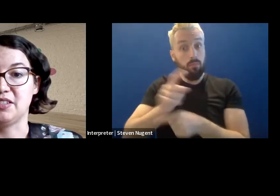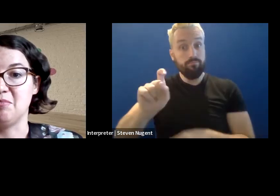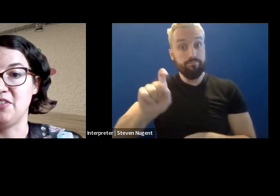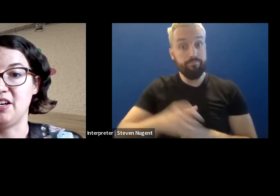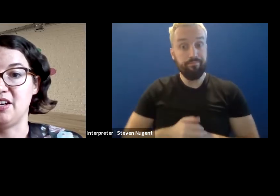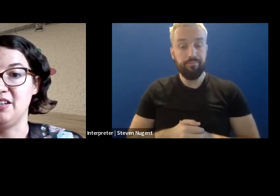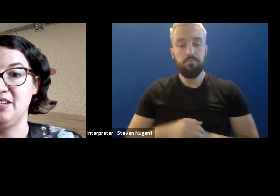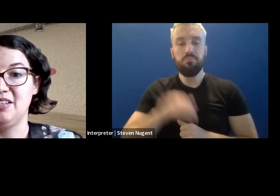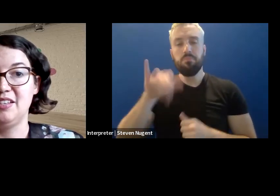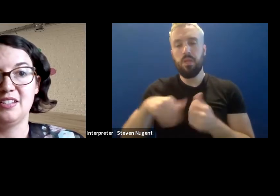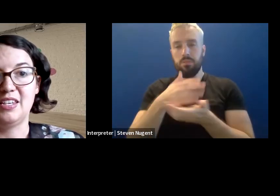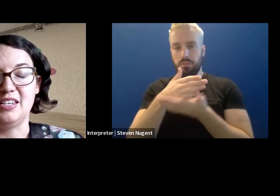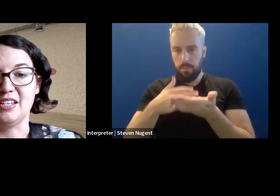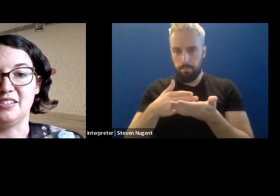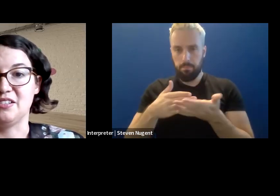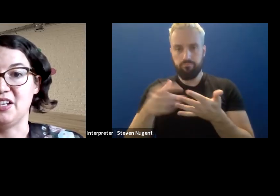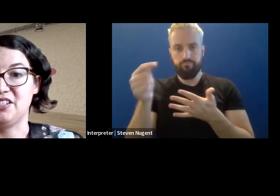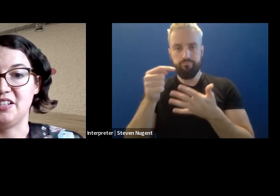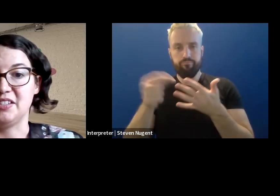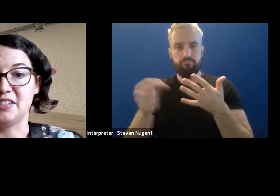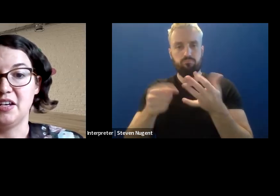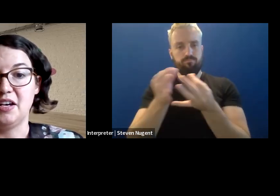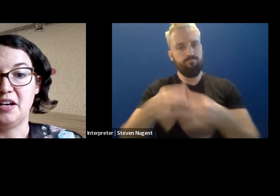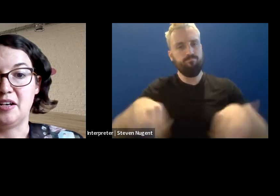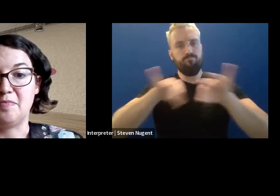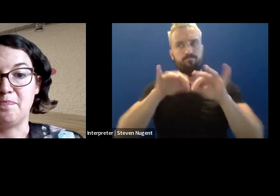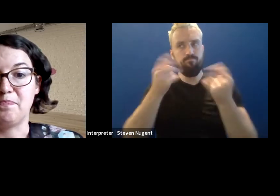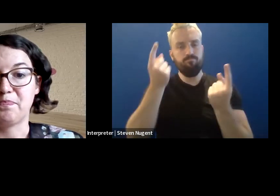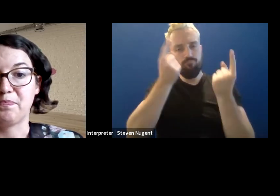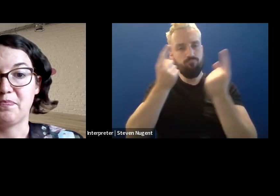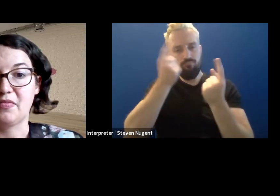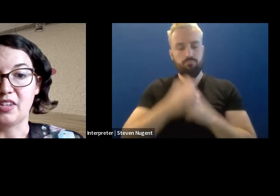These are some of the key considerations.